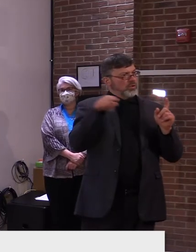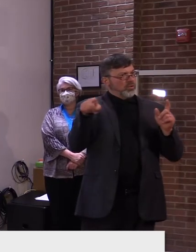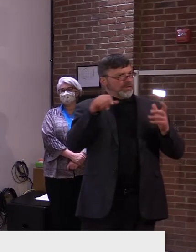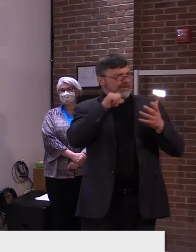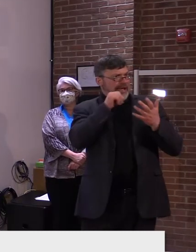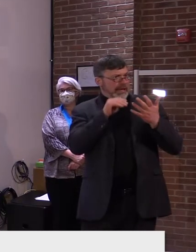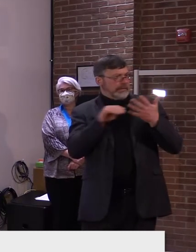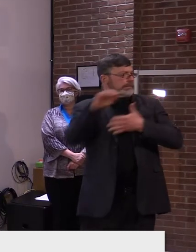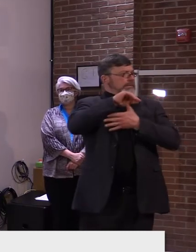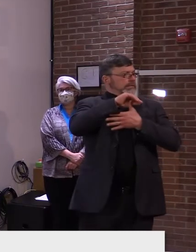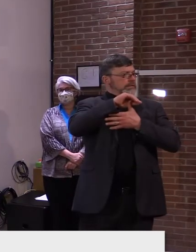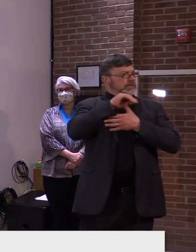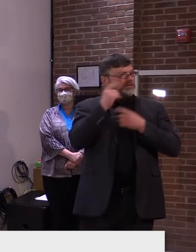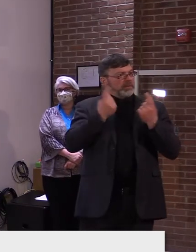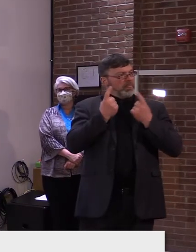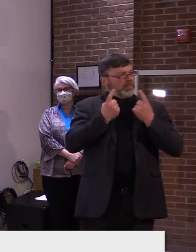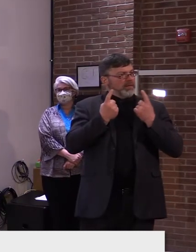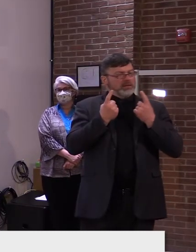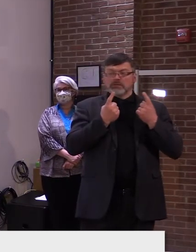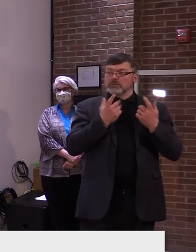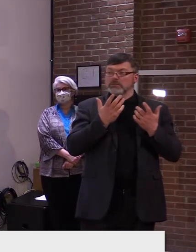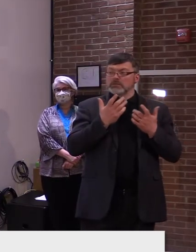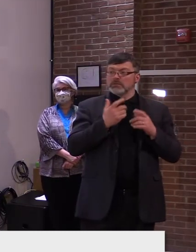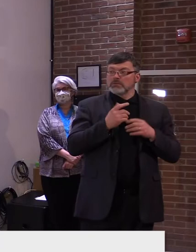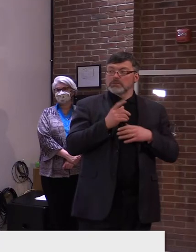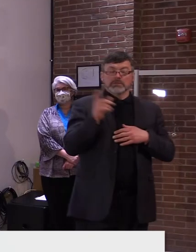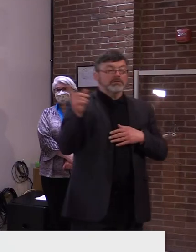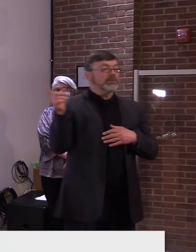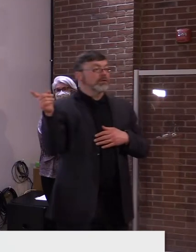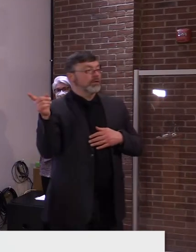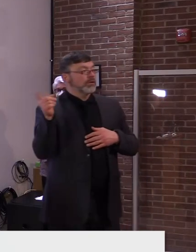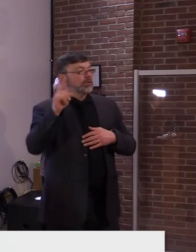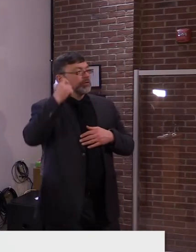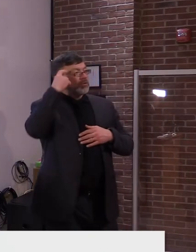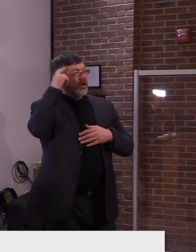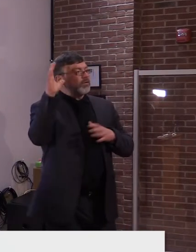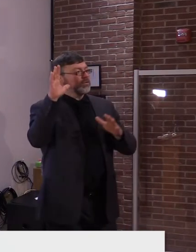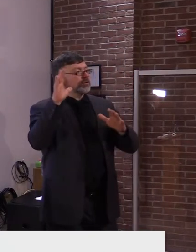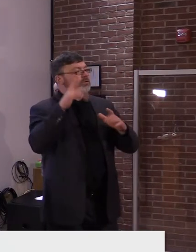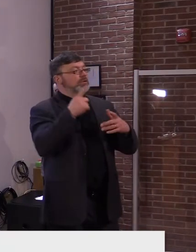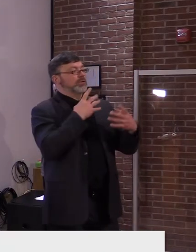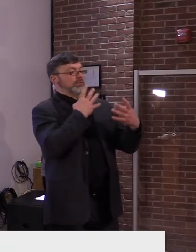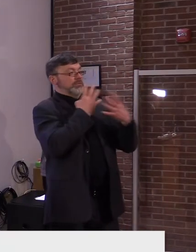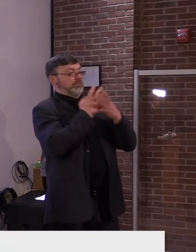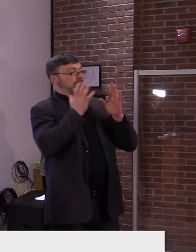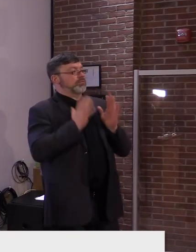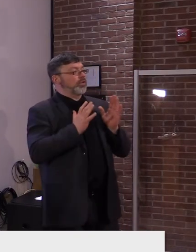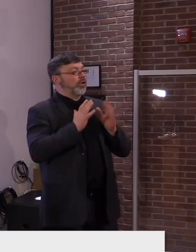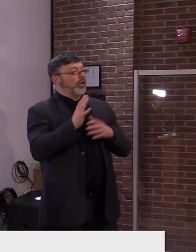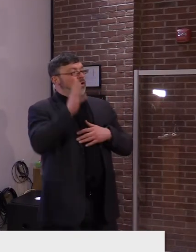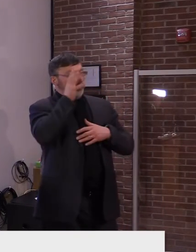been a change, and they will be vaccinated like everyone else with the age banding.